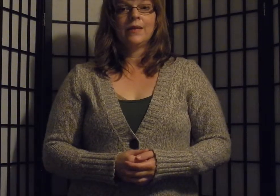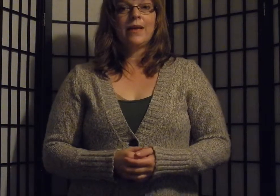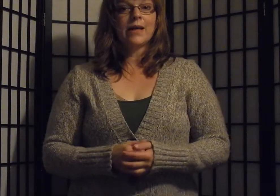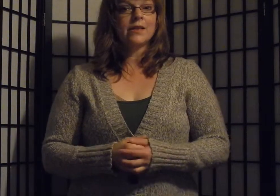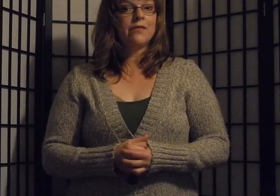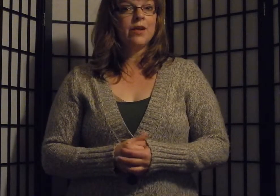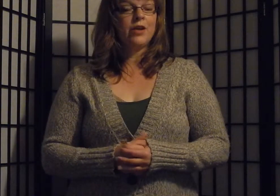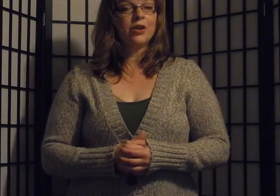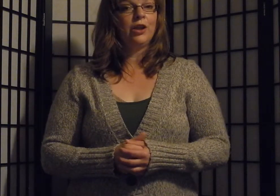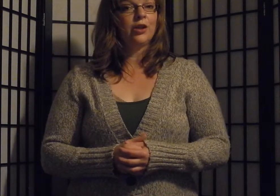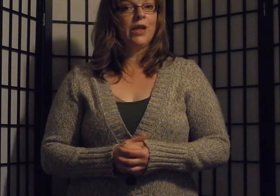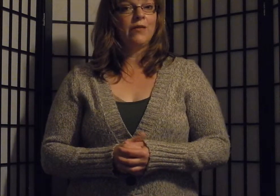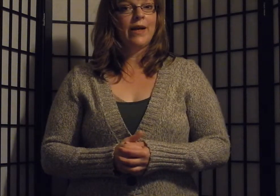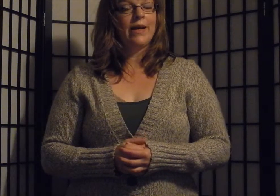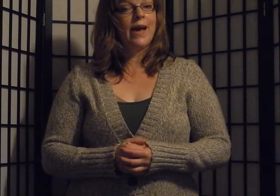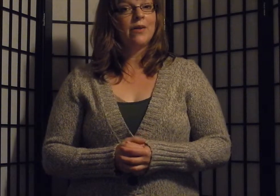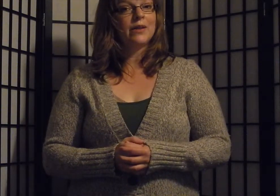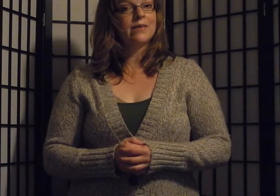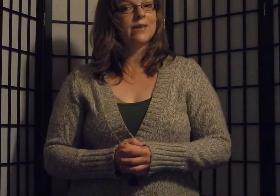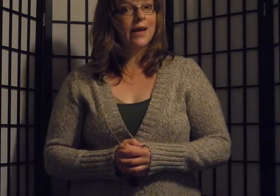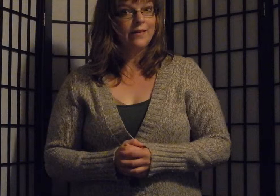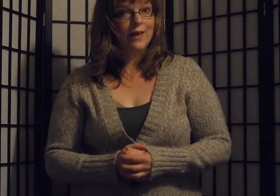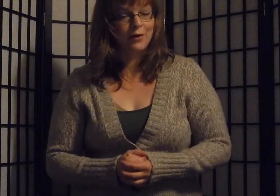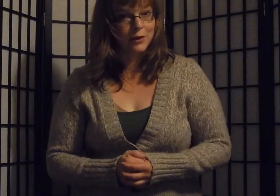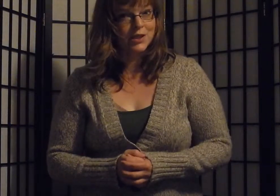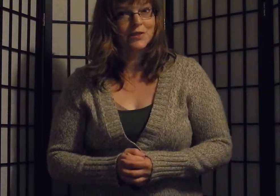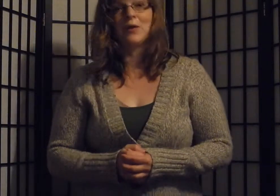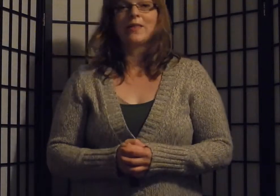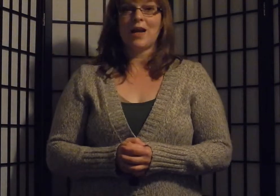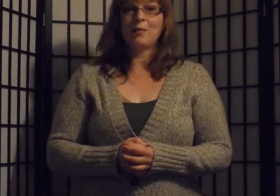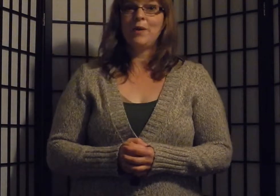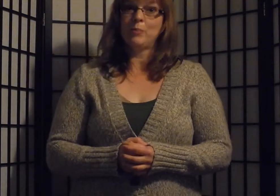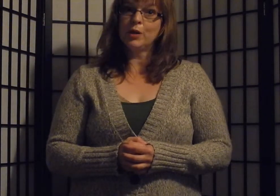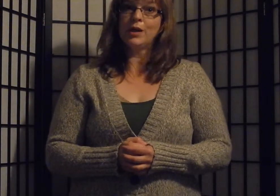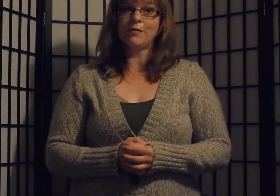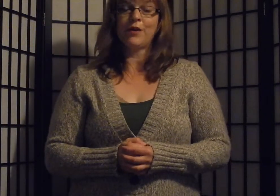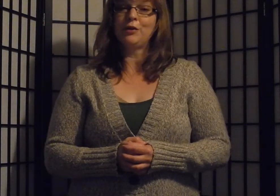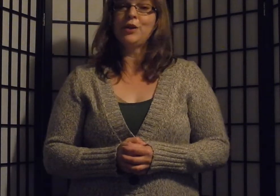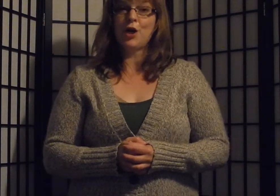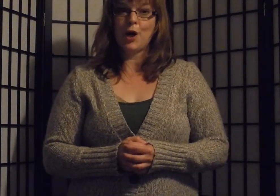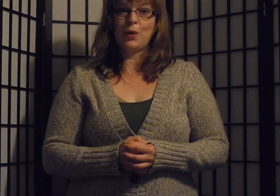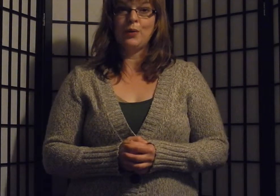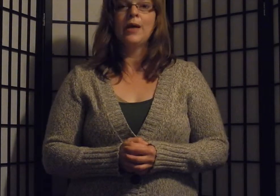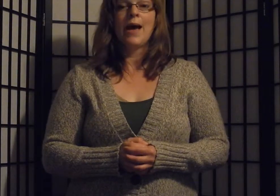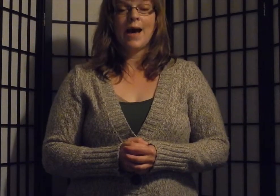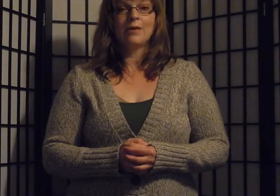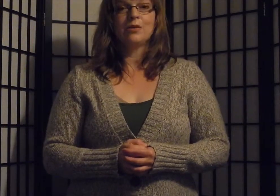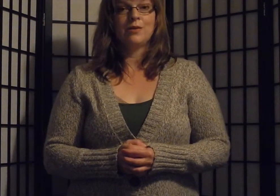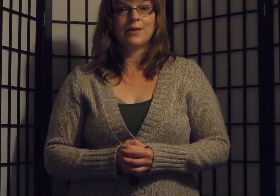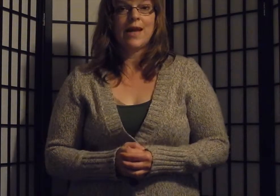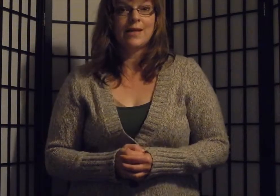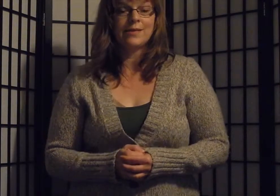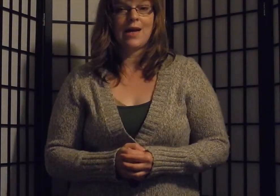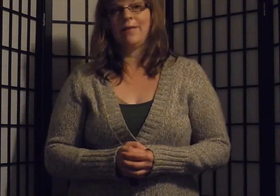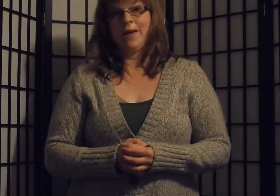The activity you're learning right now is sign language, so I thought it'd be important for you to know how to say sign